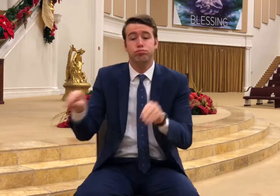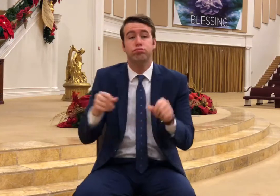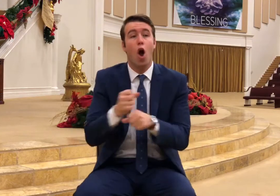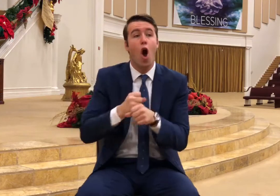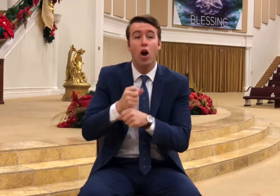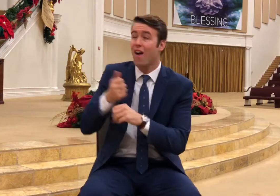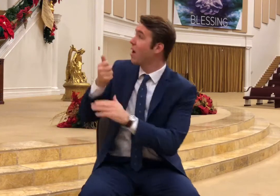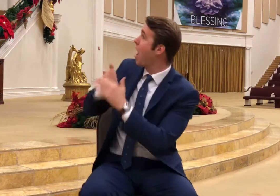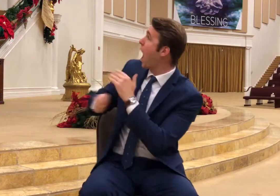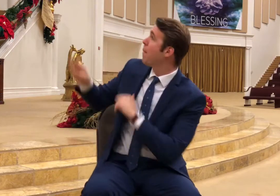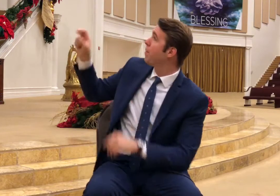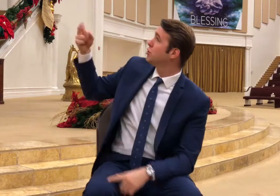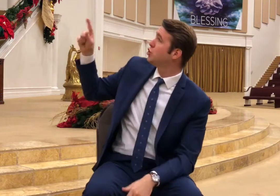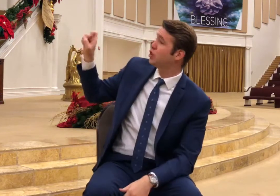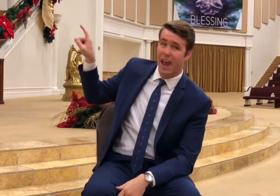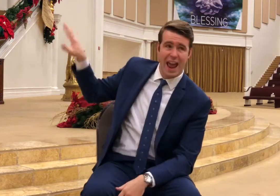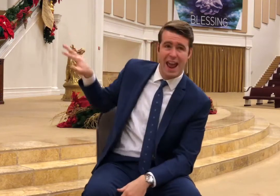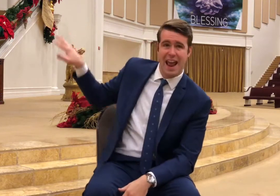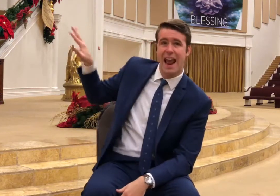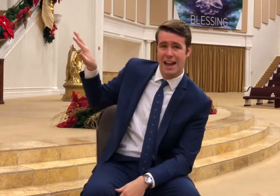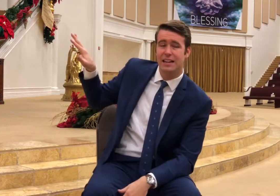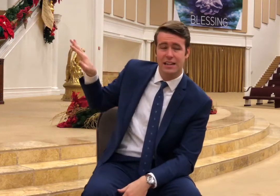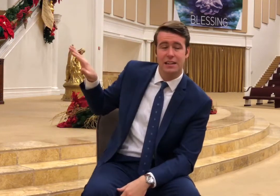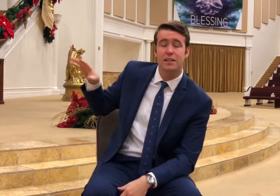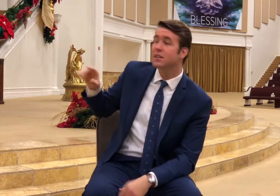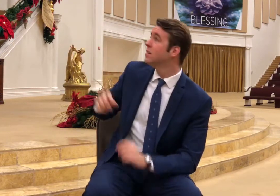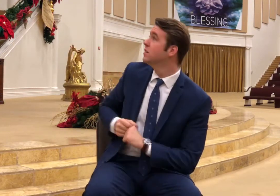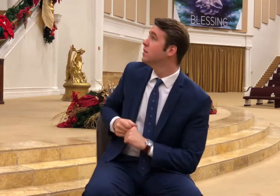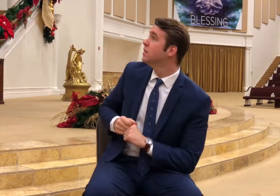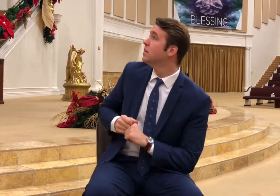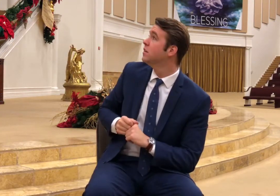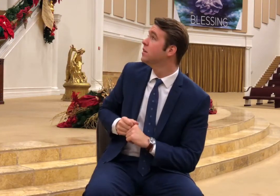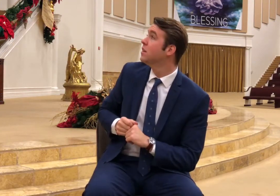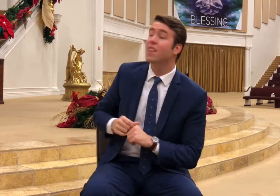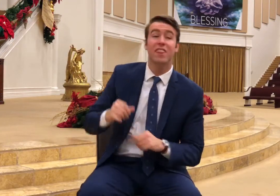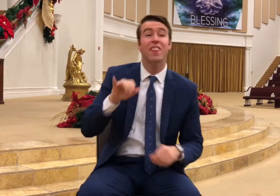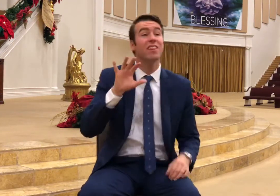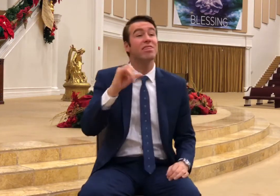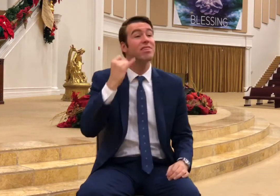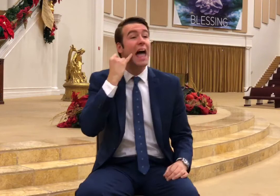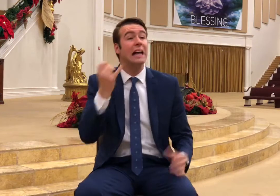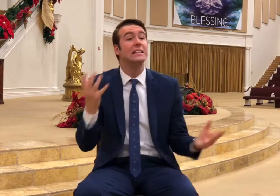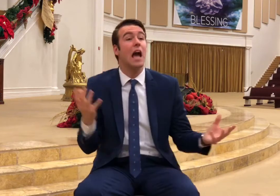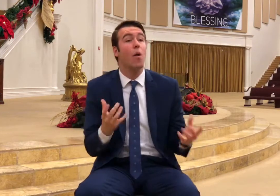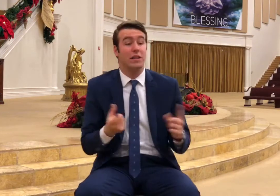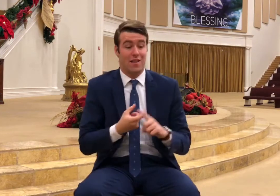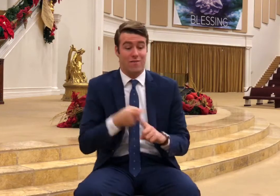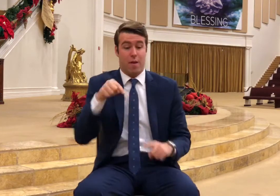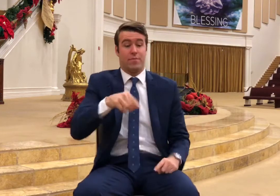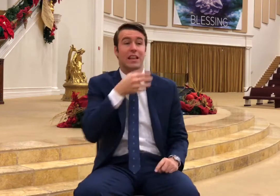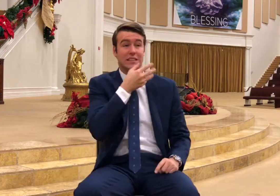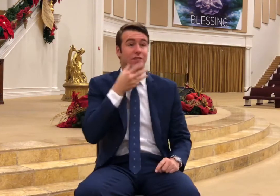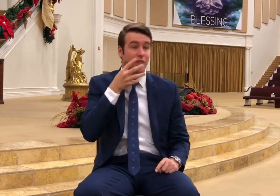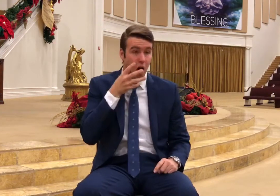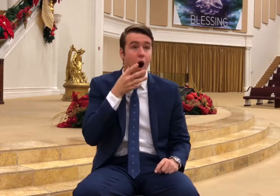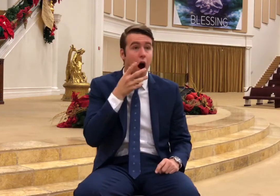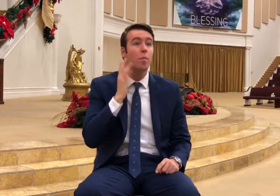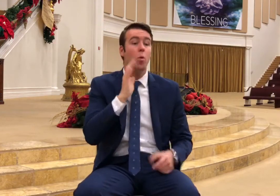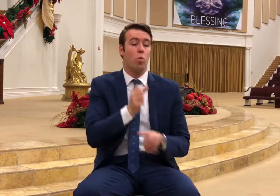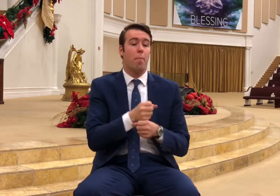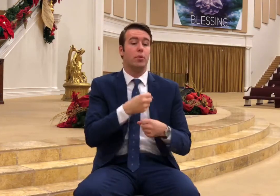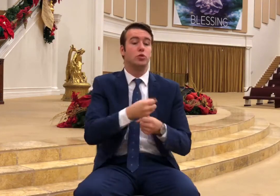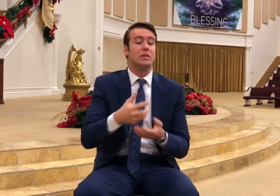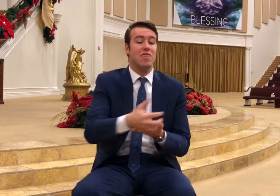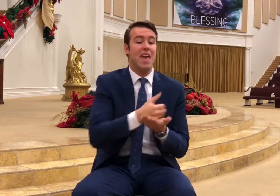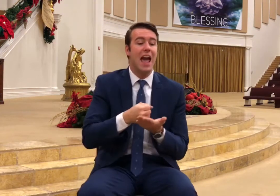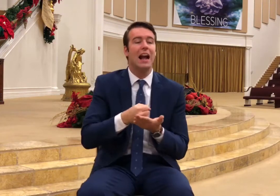up under this shade-grown area, right here from Fiji. The idea is that from this farm, it will produce the